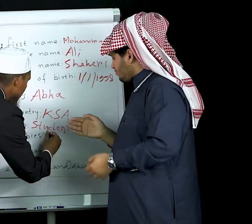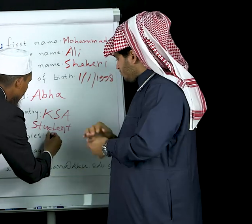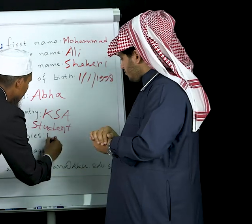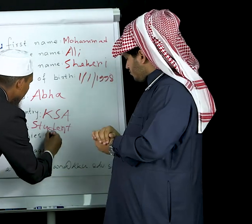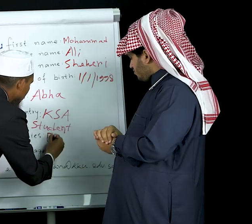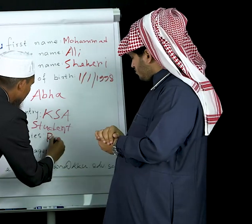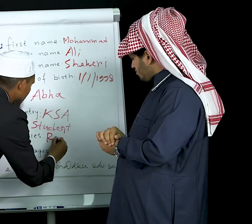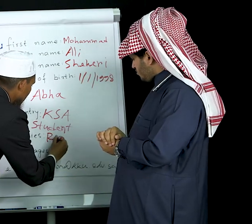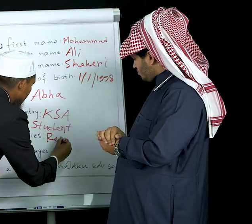reading,